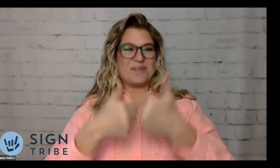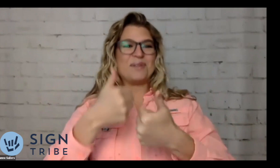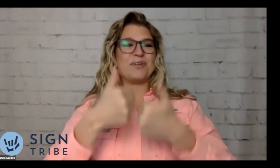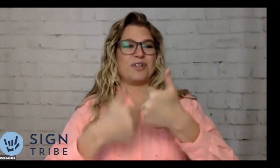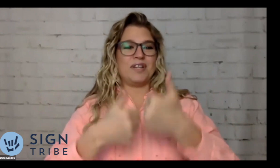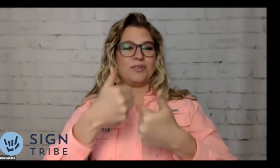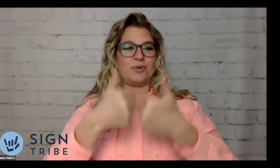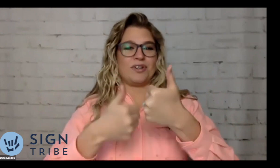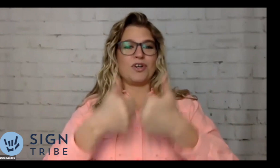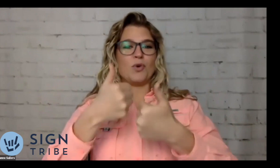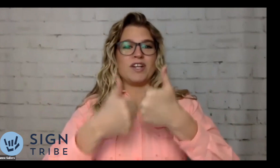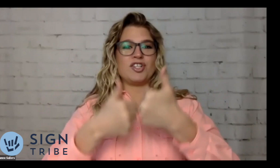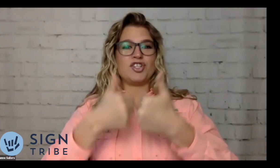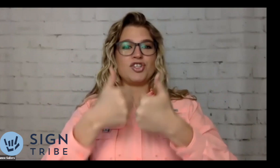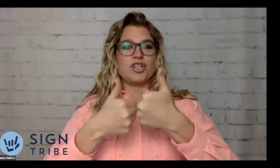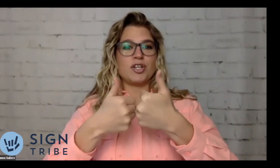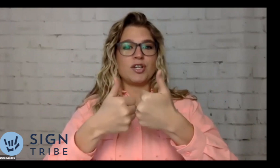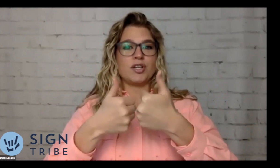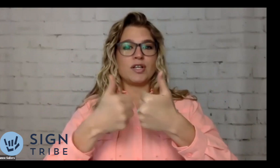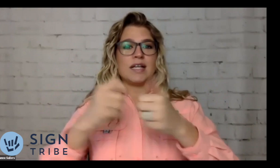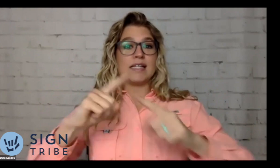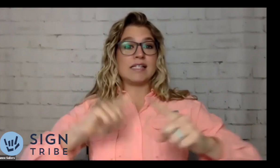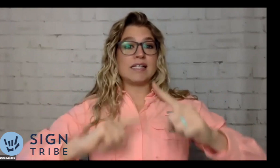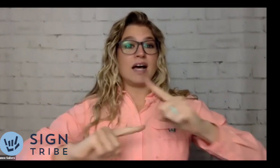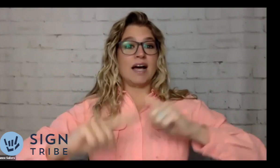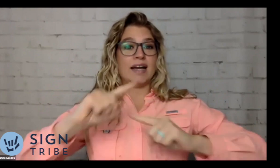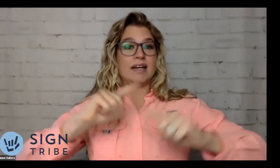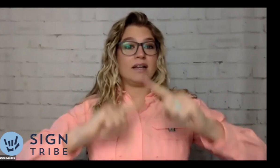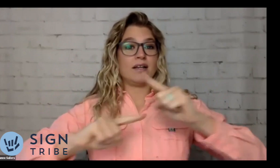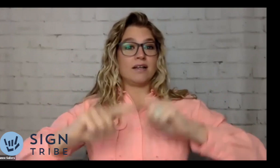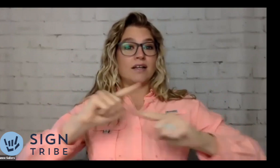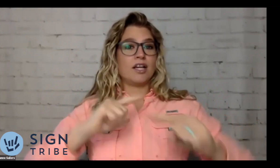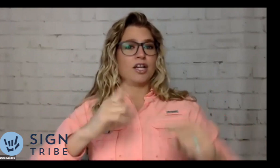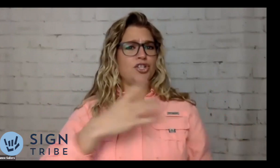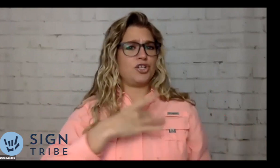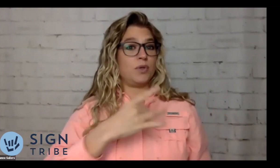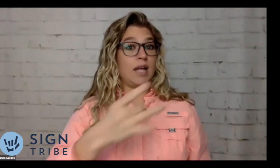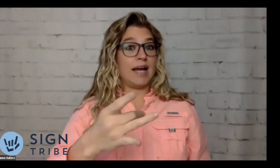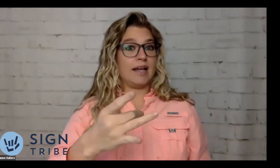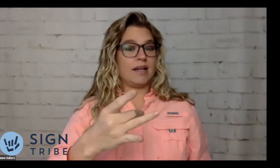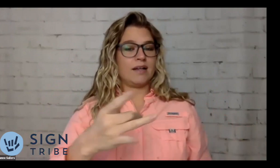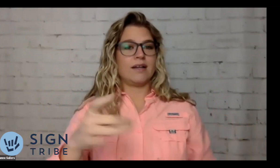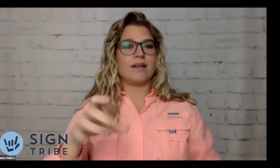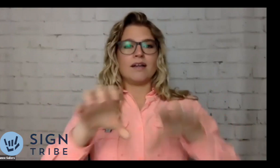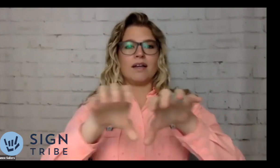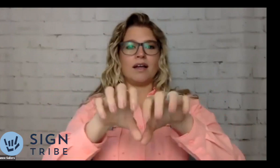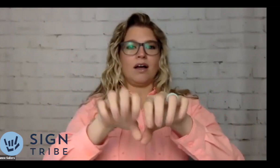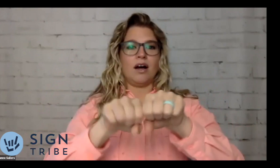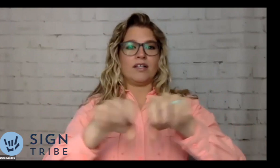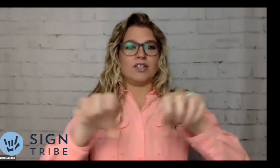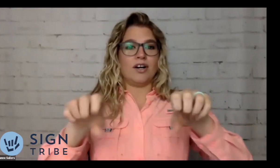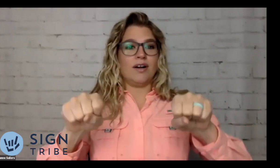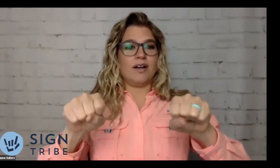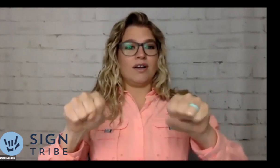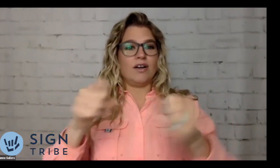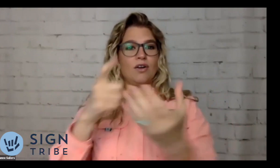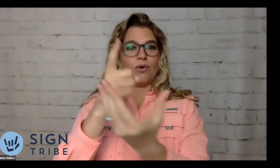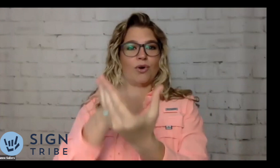Good, Eleanor. Which sign do you like? Hot dog or hot